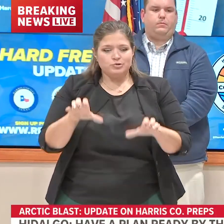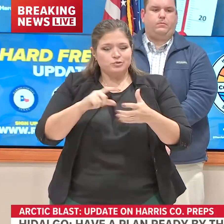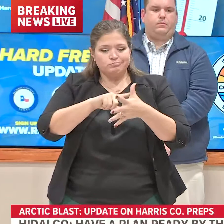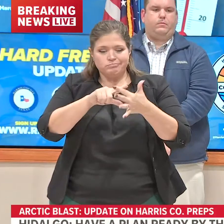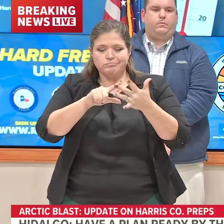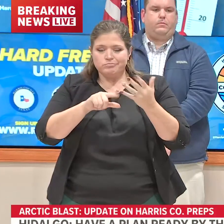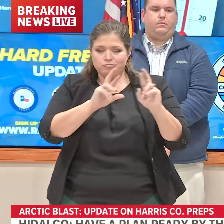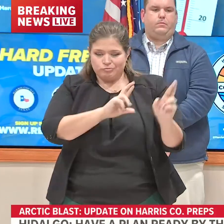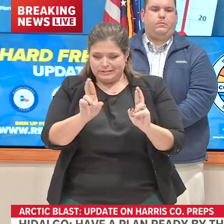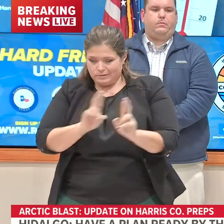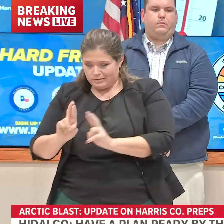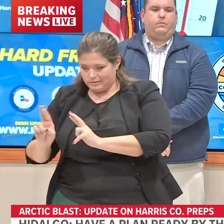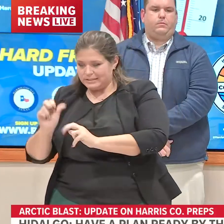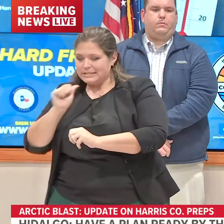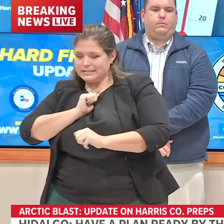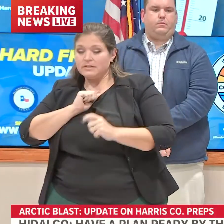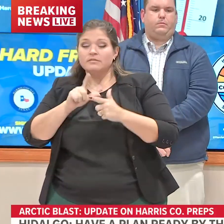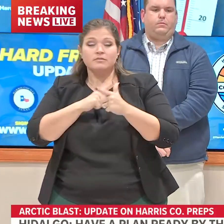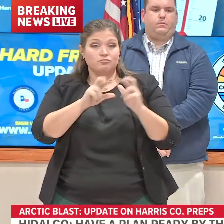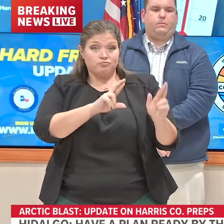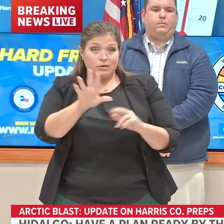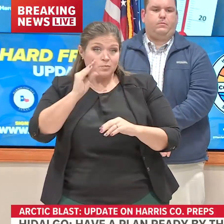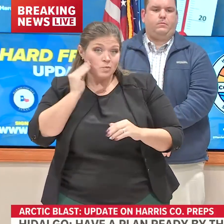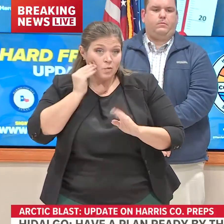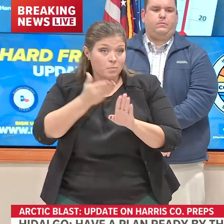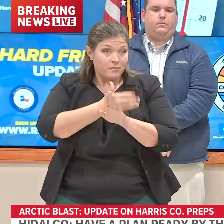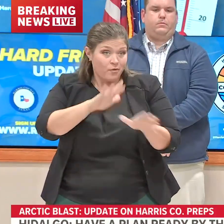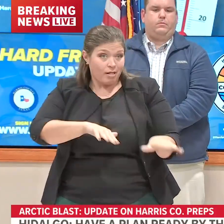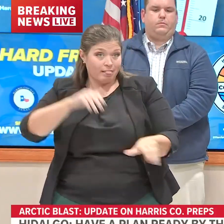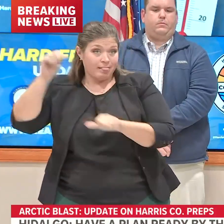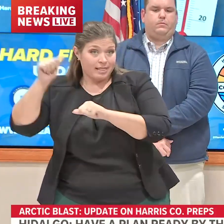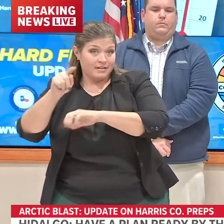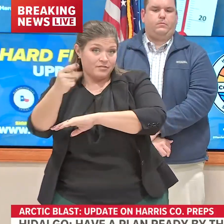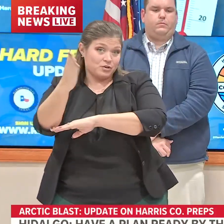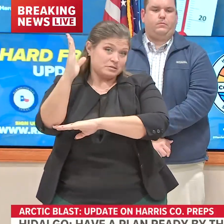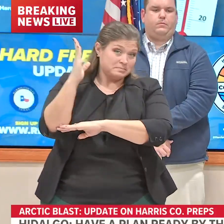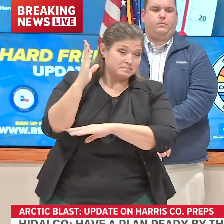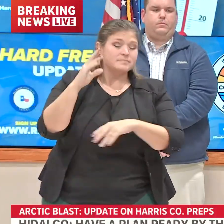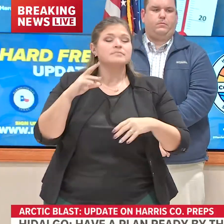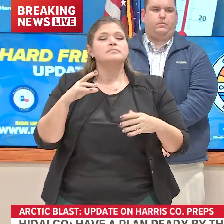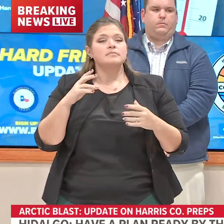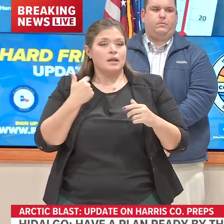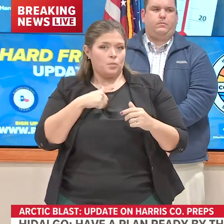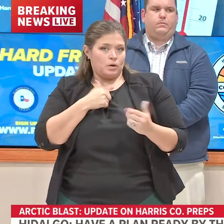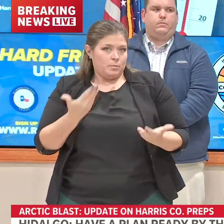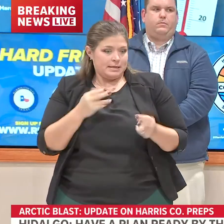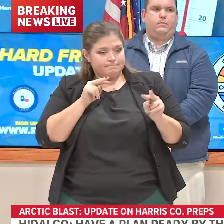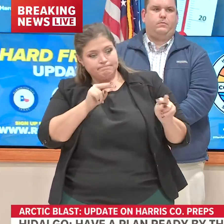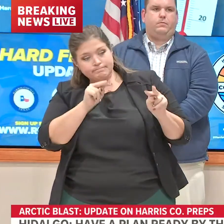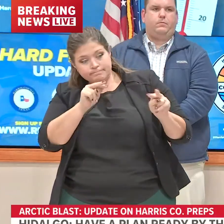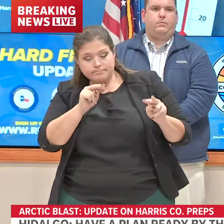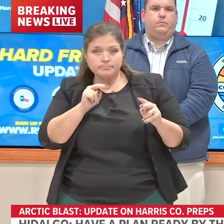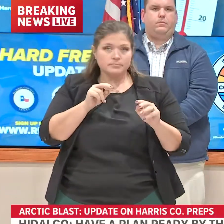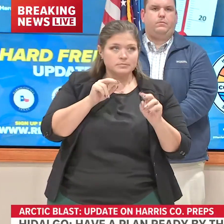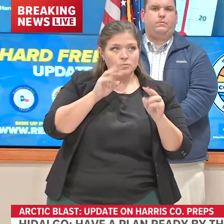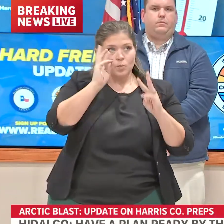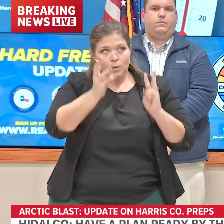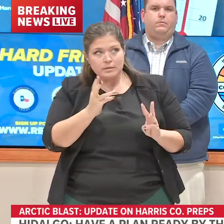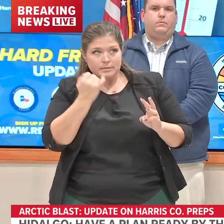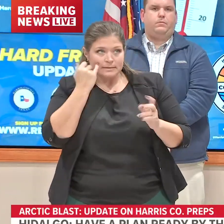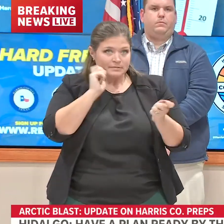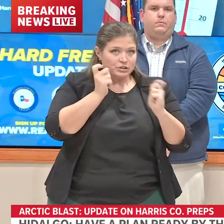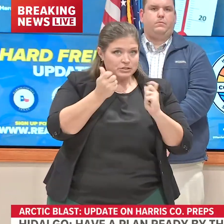preparation on time before you leave town, certainly before Thursday midday. And we will be here continuing to monitor the weather. And I